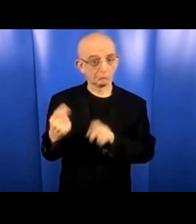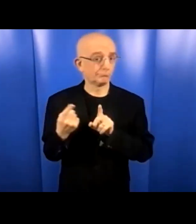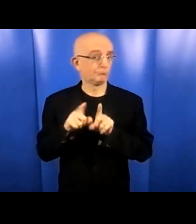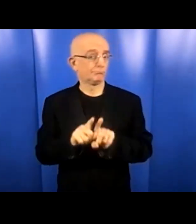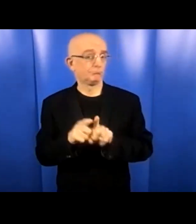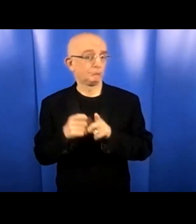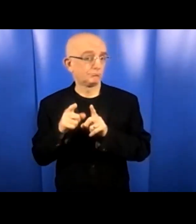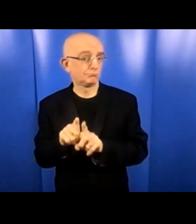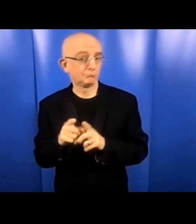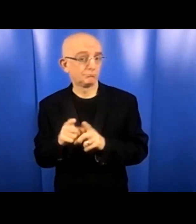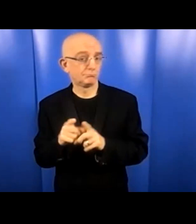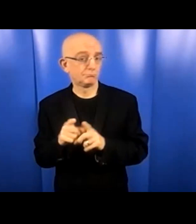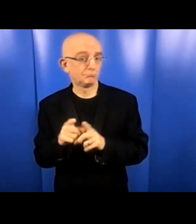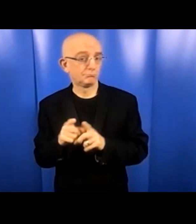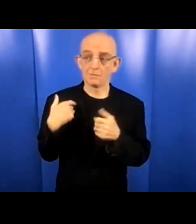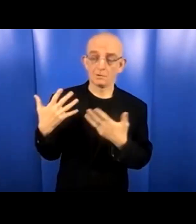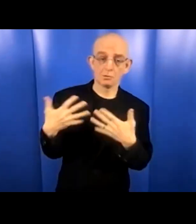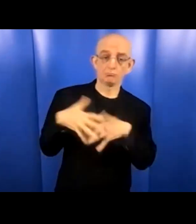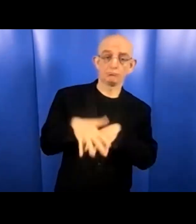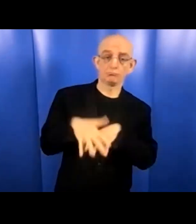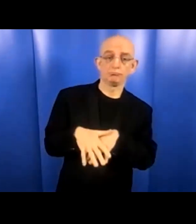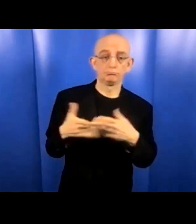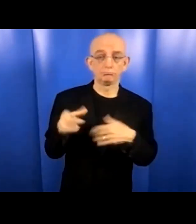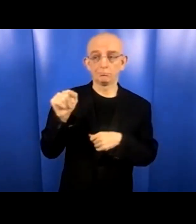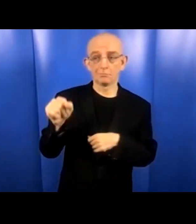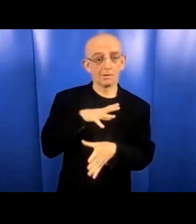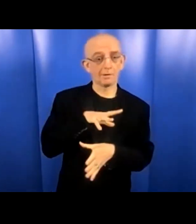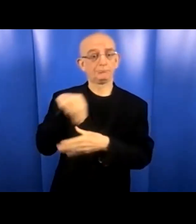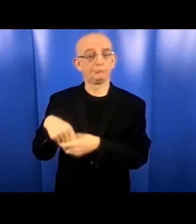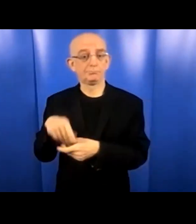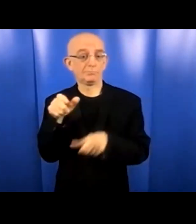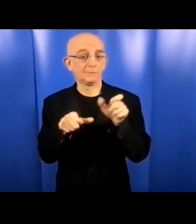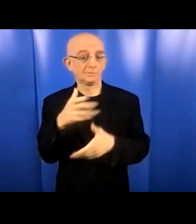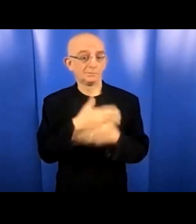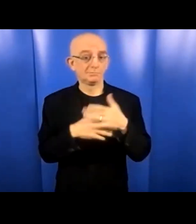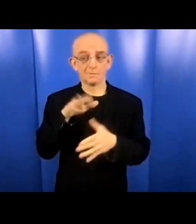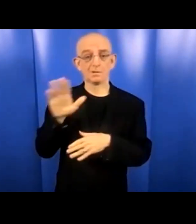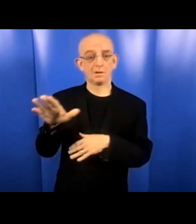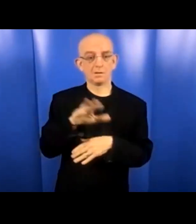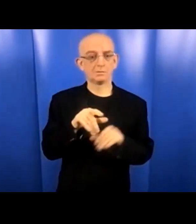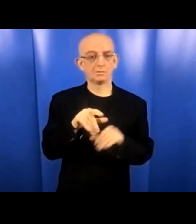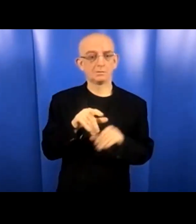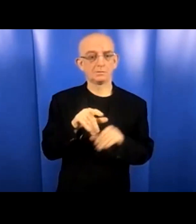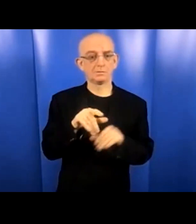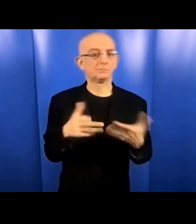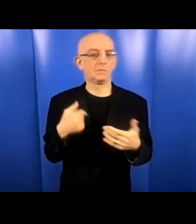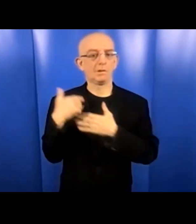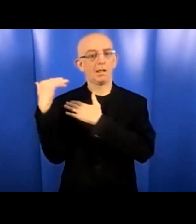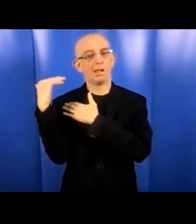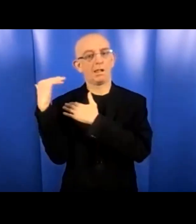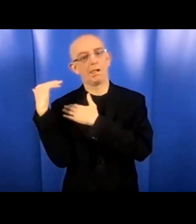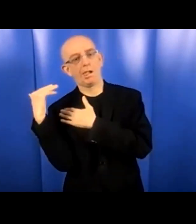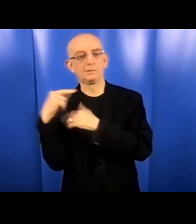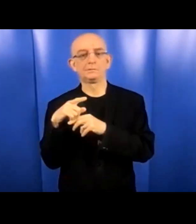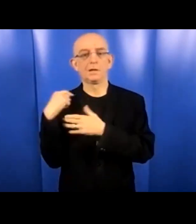disabilities, to share the load. As I said earlier, this fight need not to be ours alone as DPOs, as OPDs.